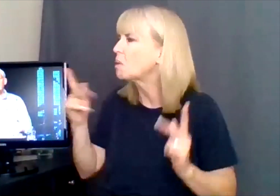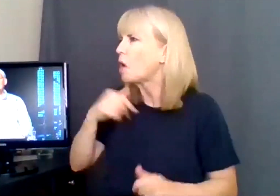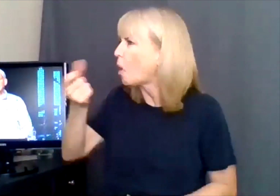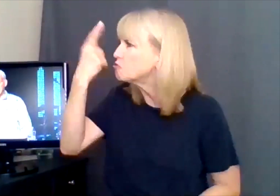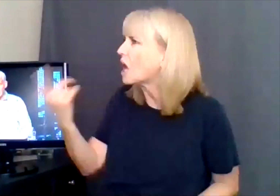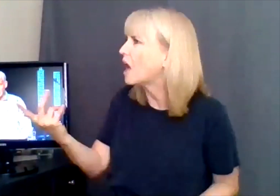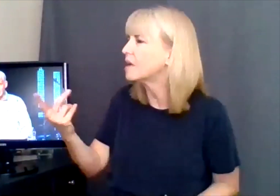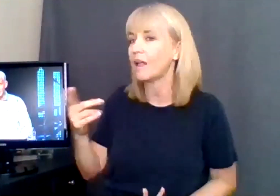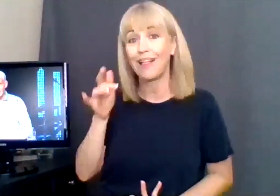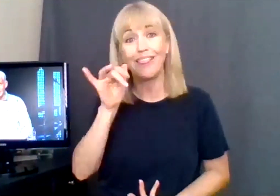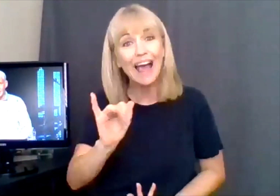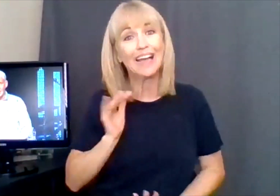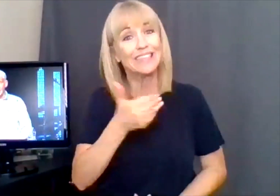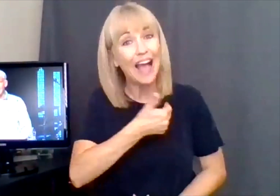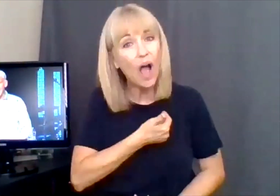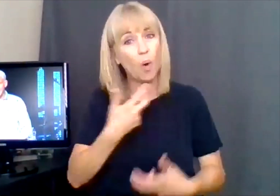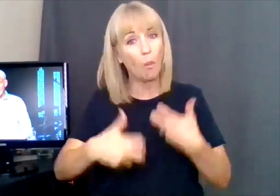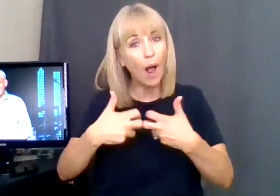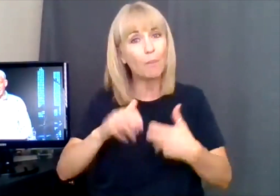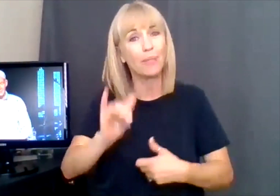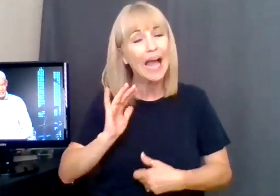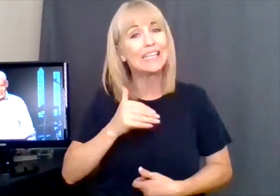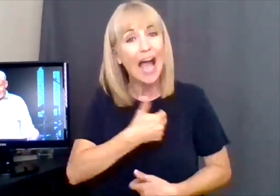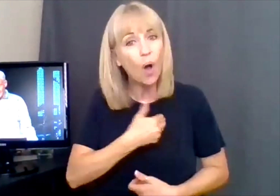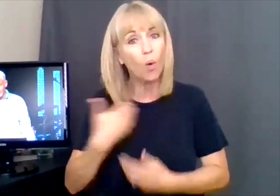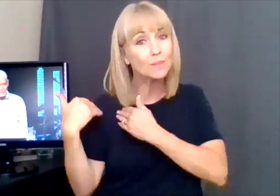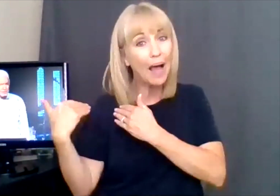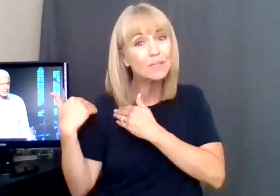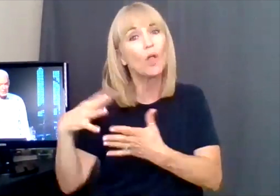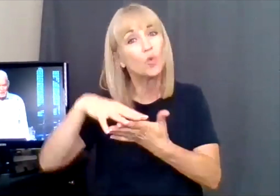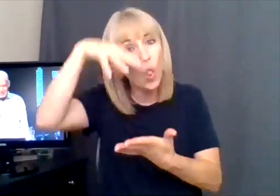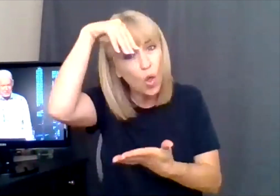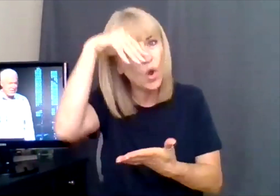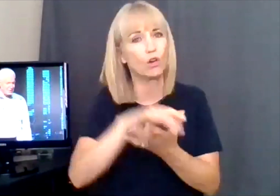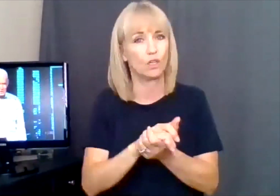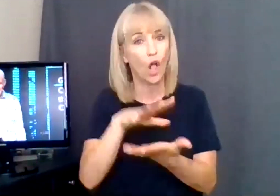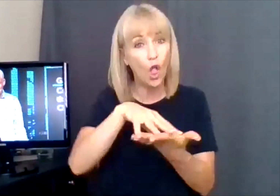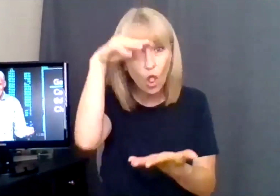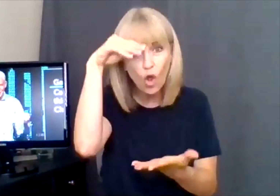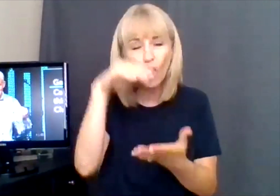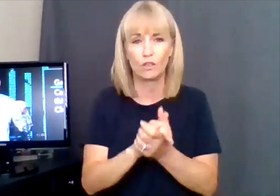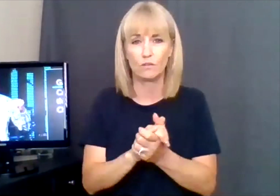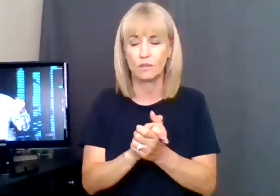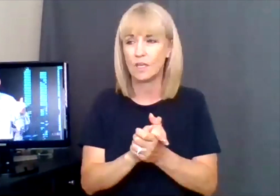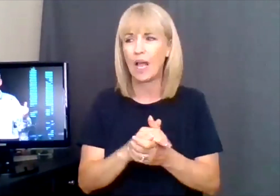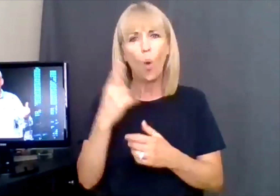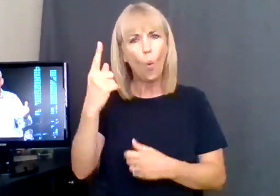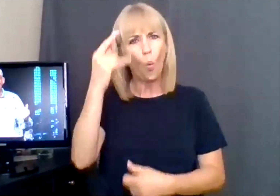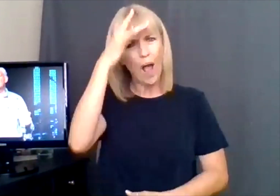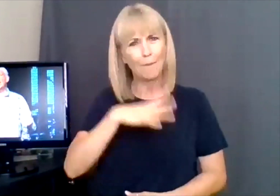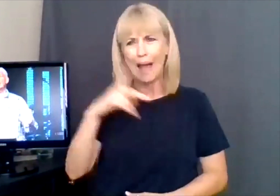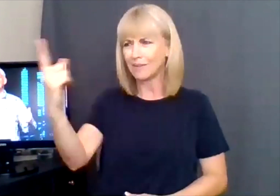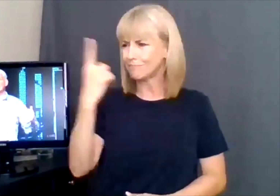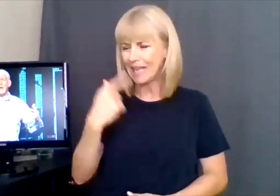And we need to learn. And we need to educate ourselves. I had a conversation with a gentleman this week, an older gentleman. He says, I just don't know